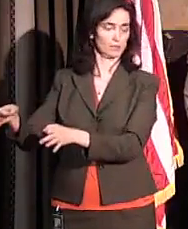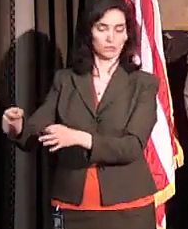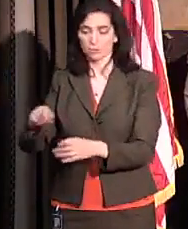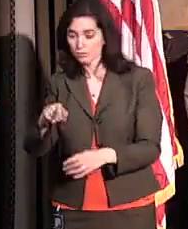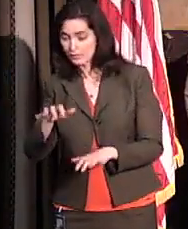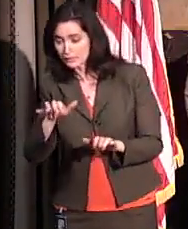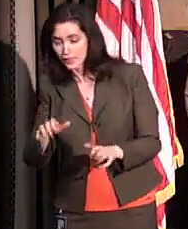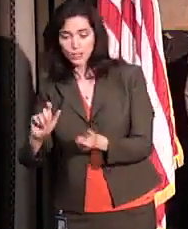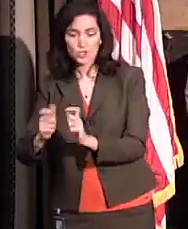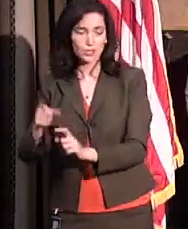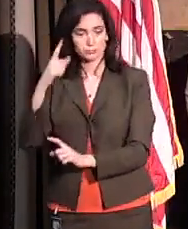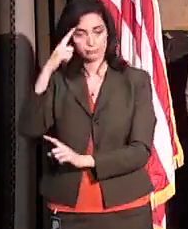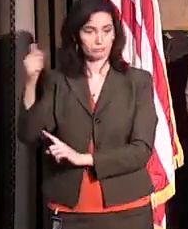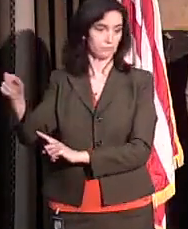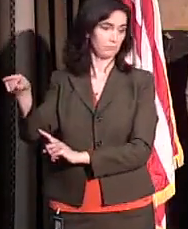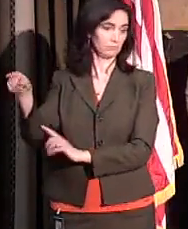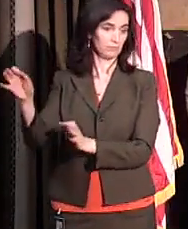changes.